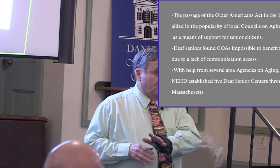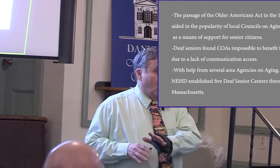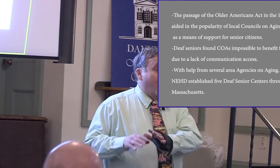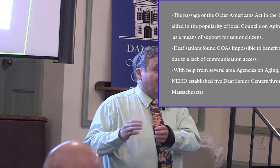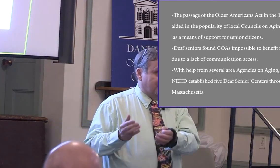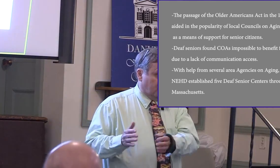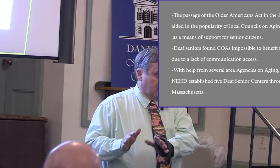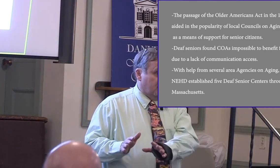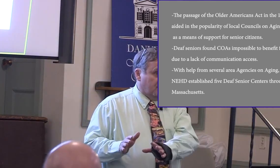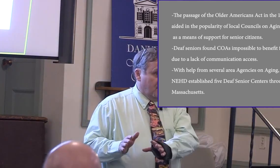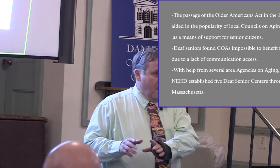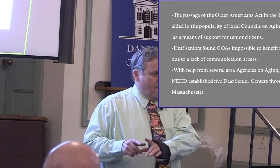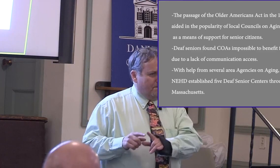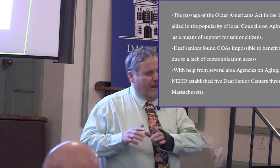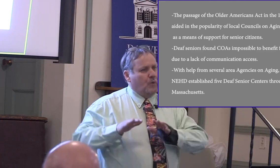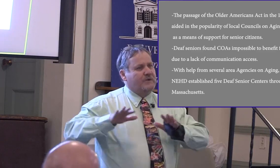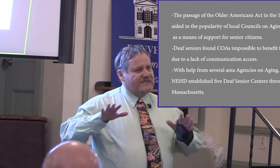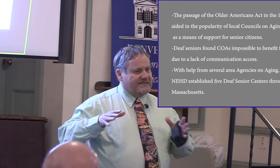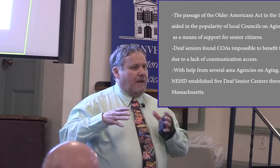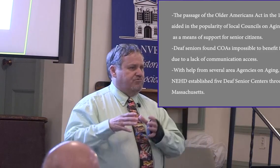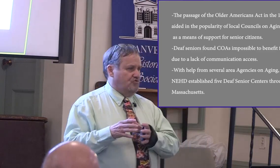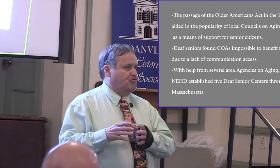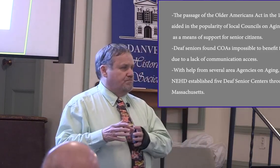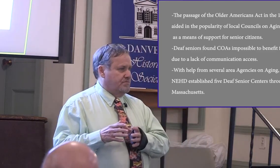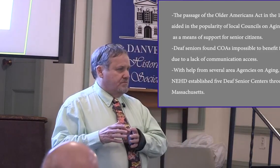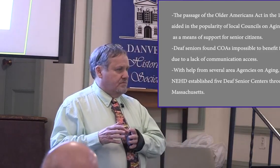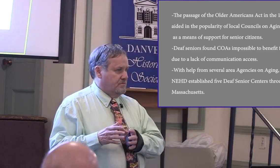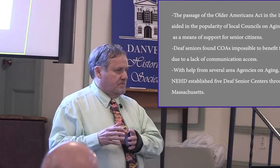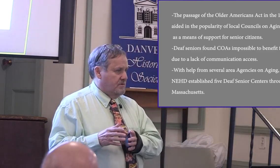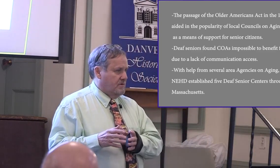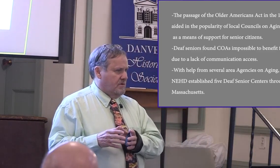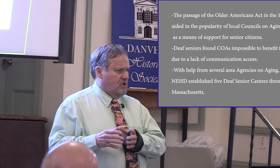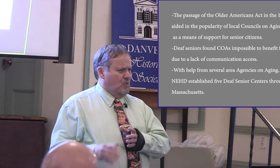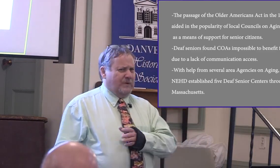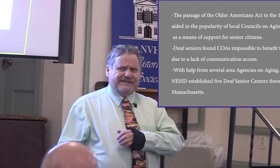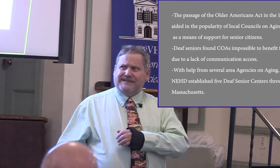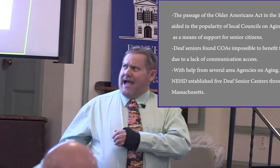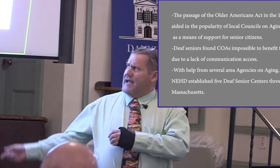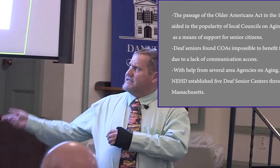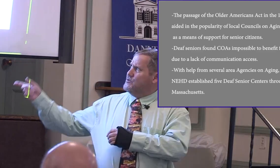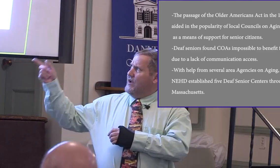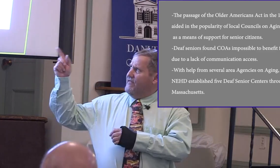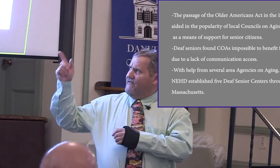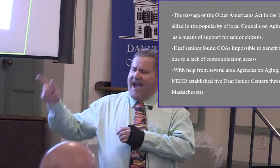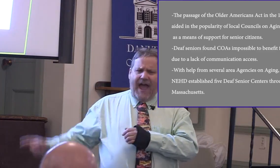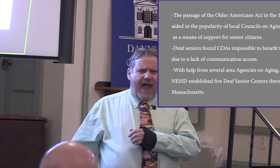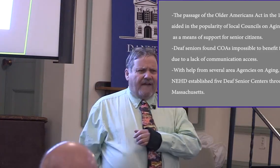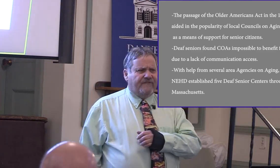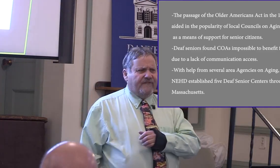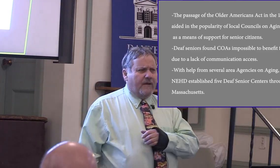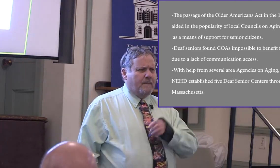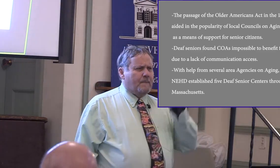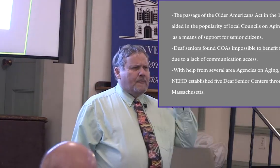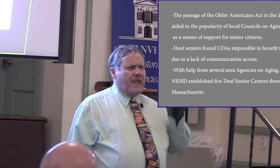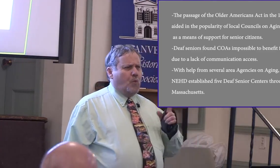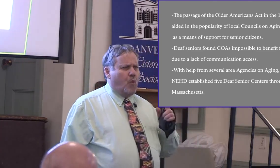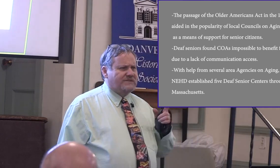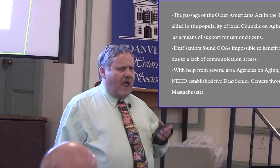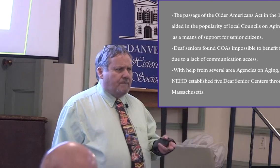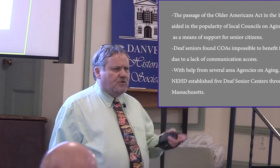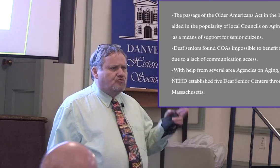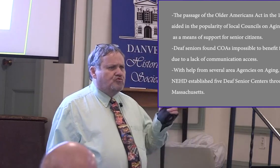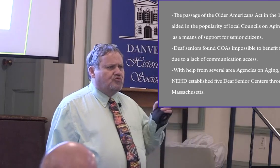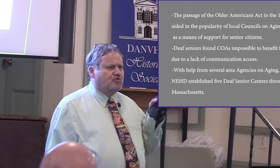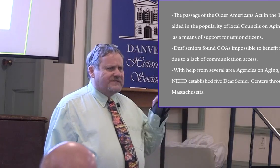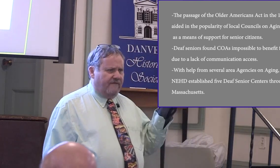on Aging offices, but it was a separate group. We started with 5. At